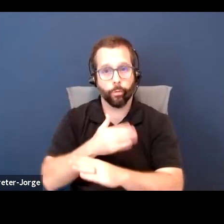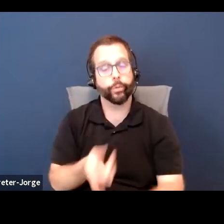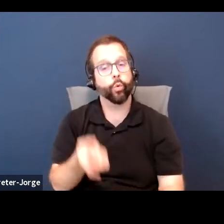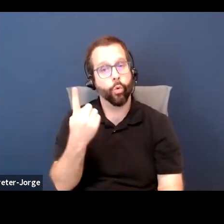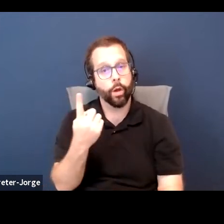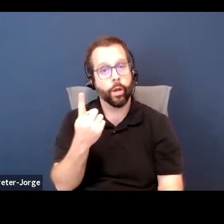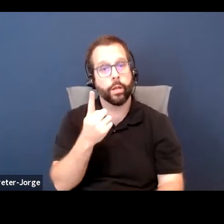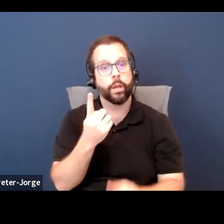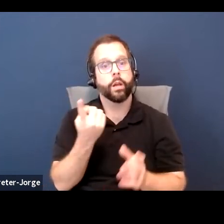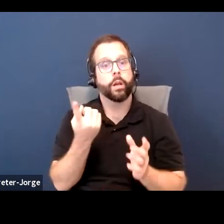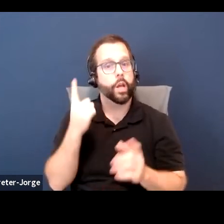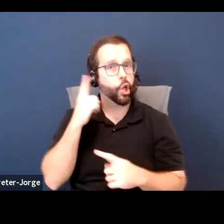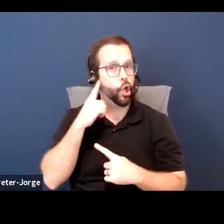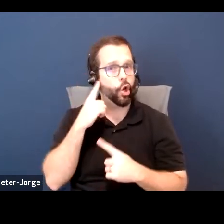be